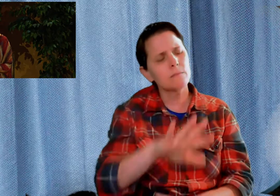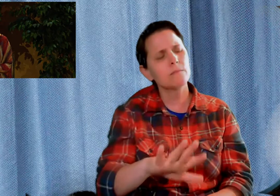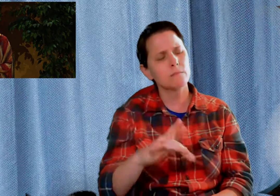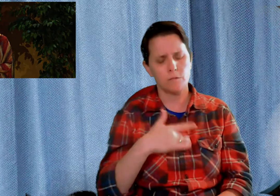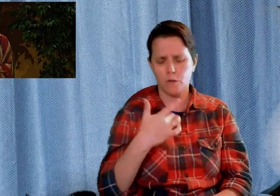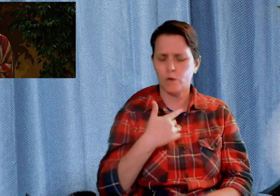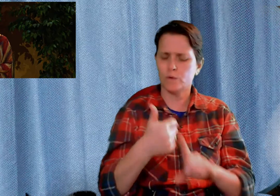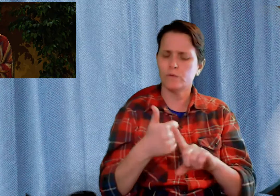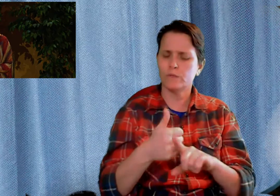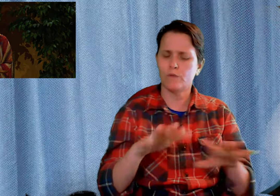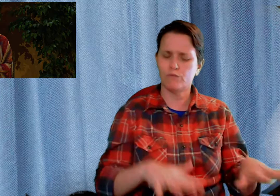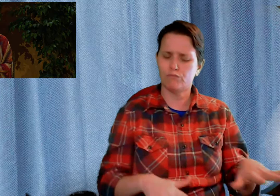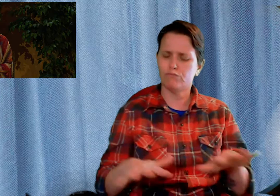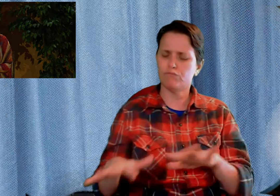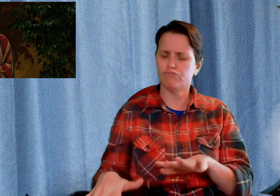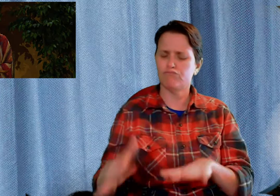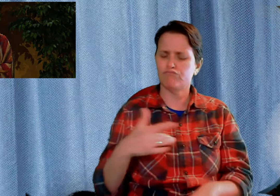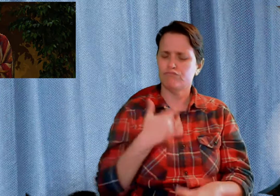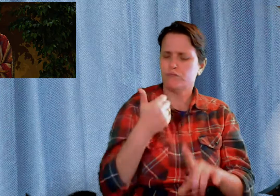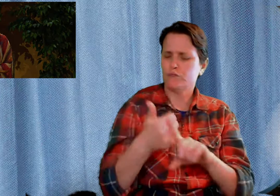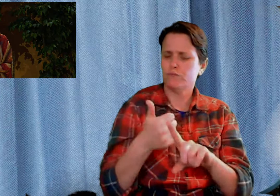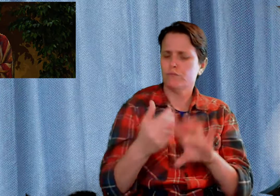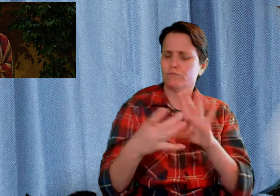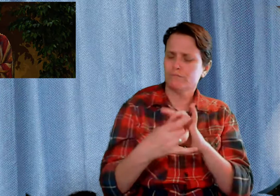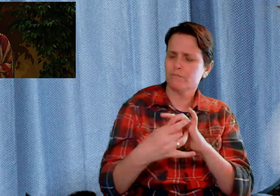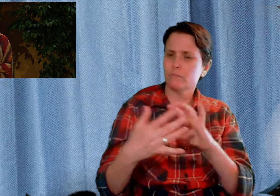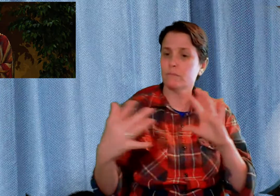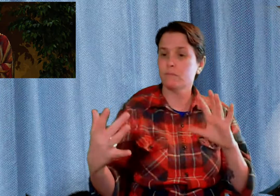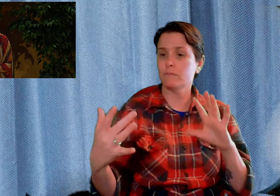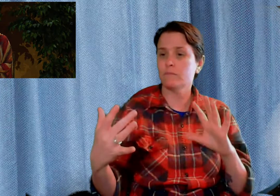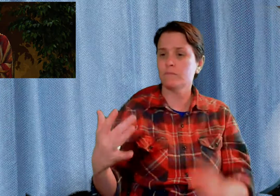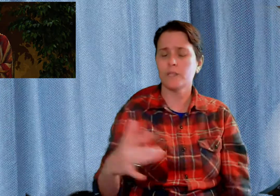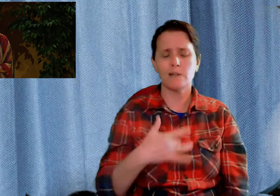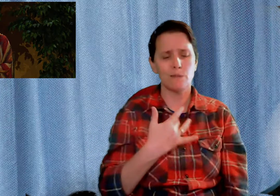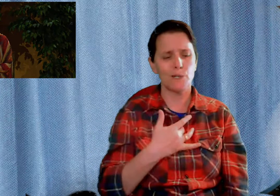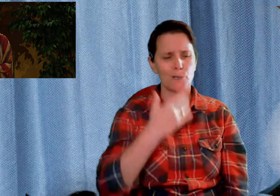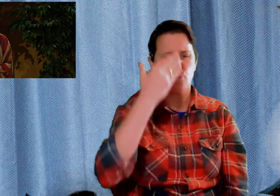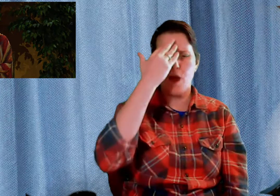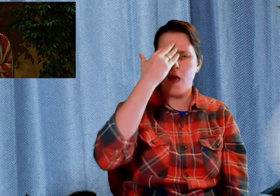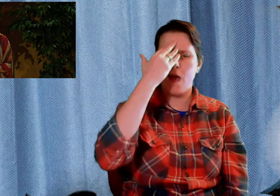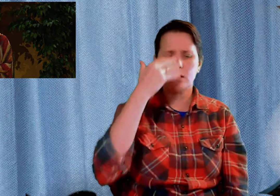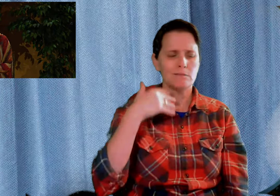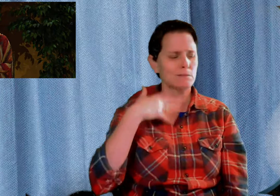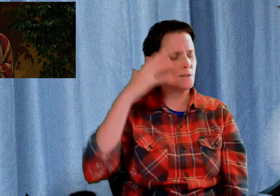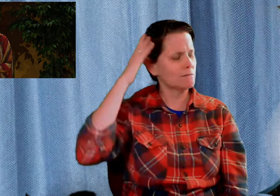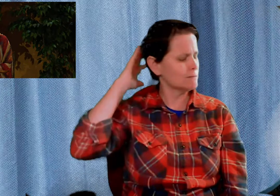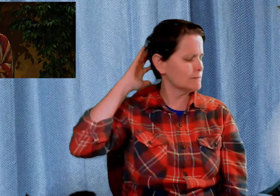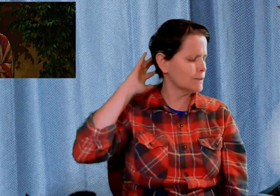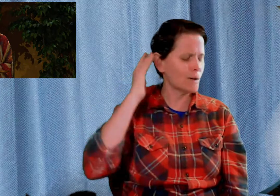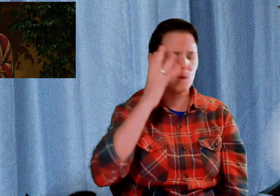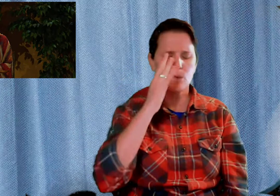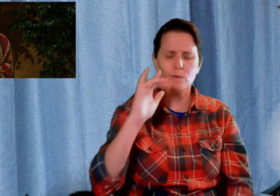Just become aware of your body. Feel your head and notice the back of your eyes.